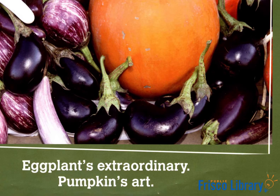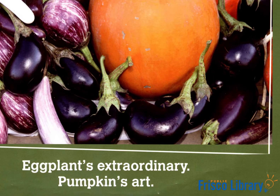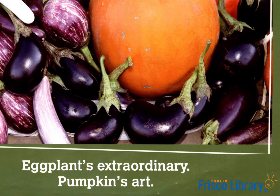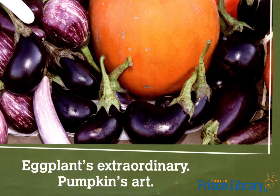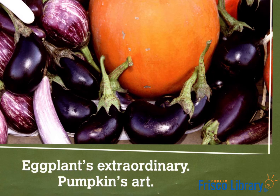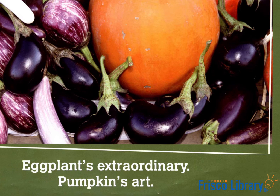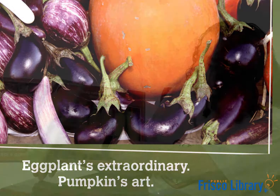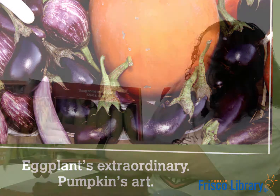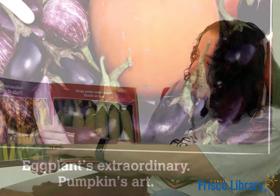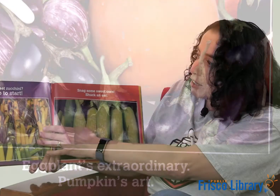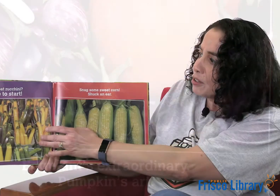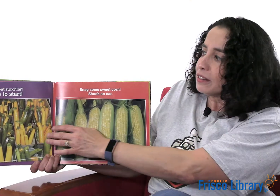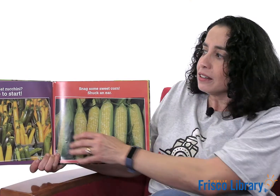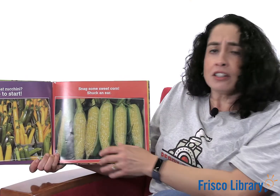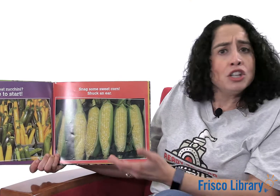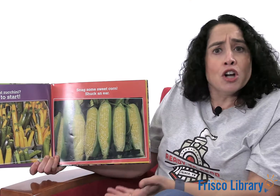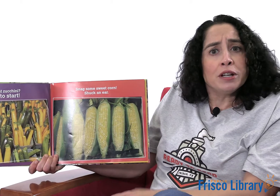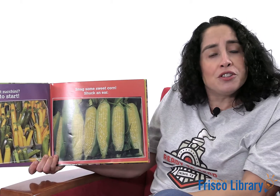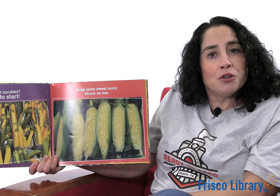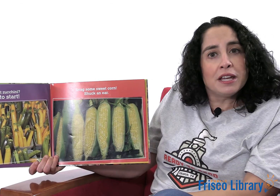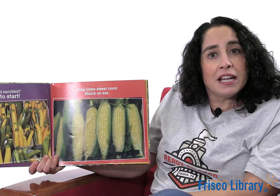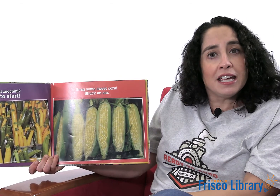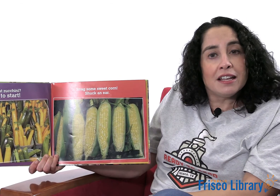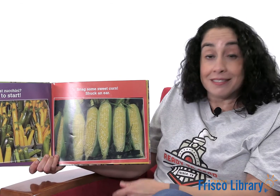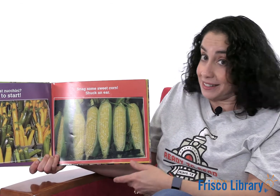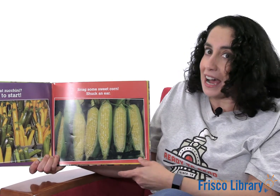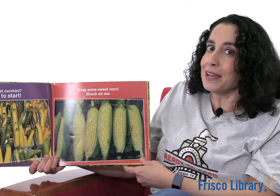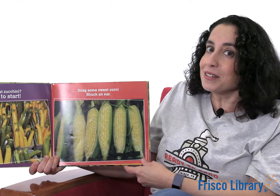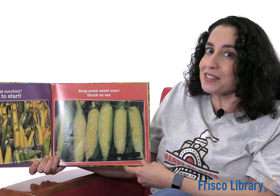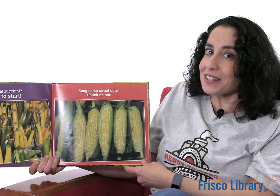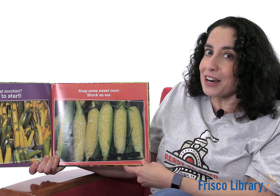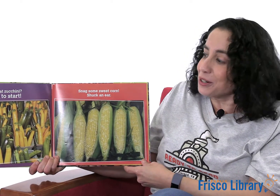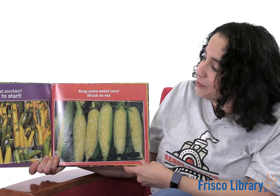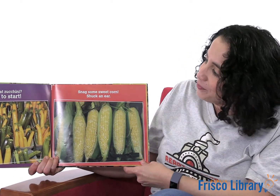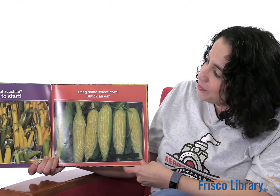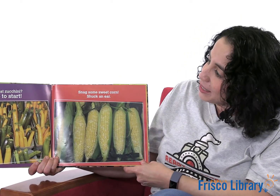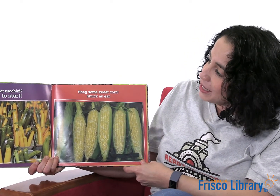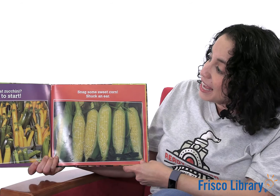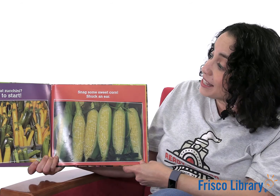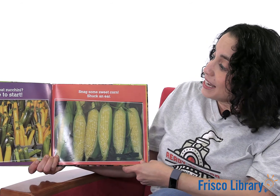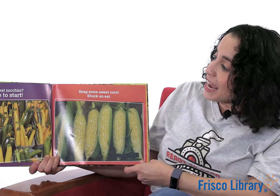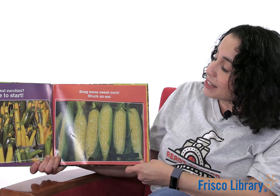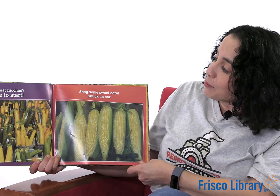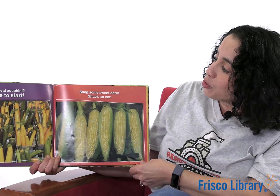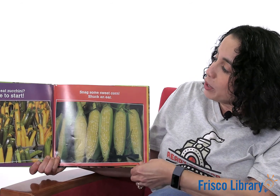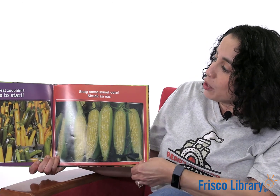you don't need zucchini time to start snag some sweet